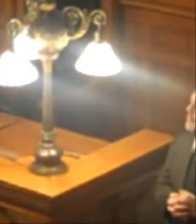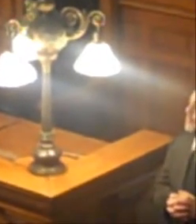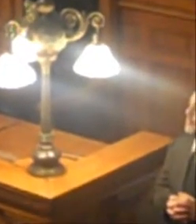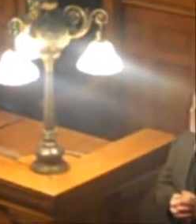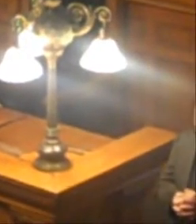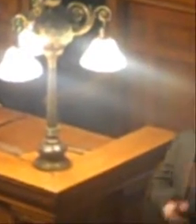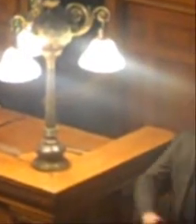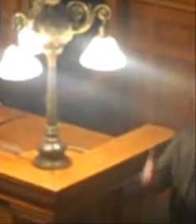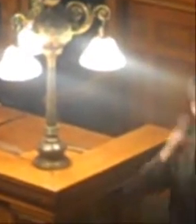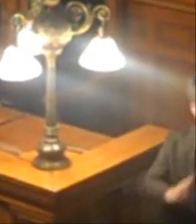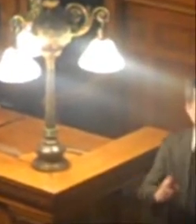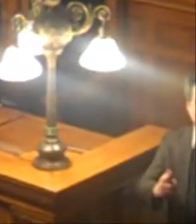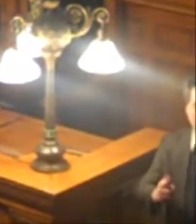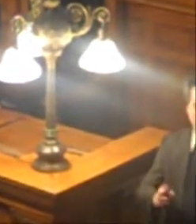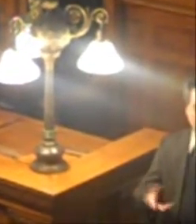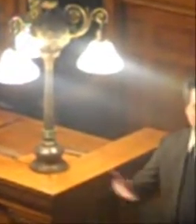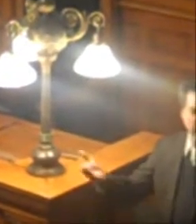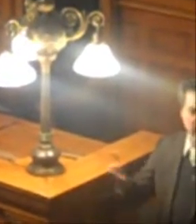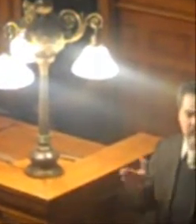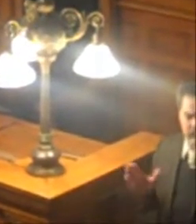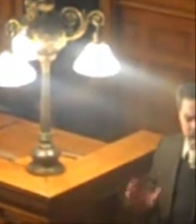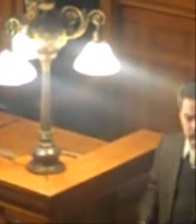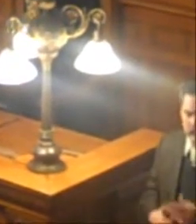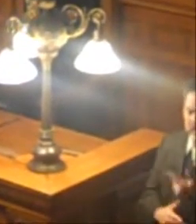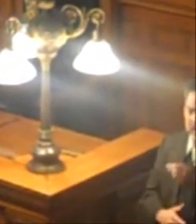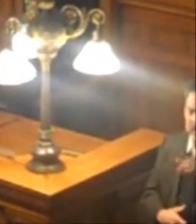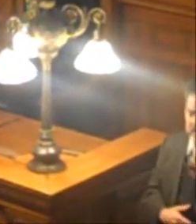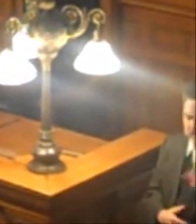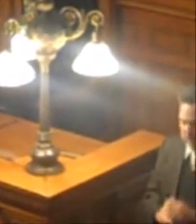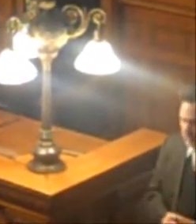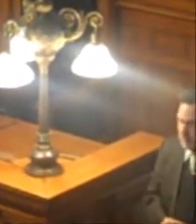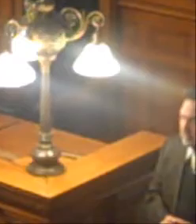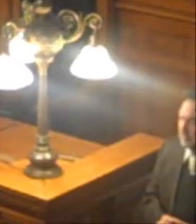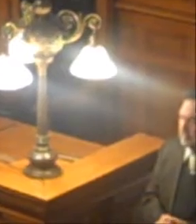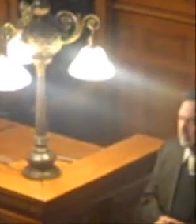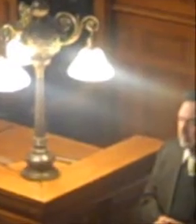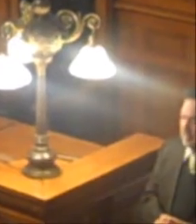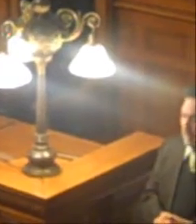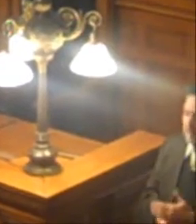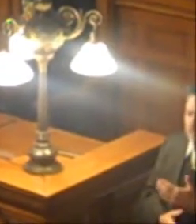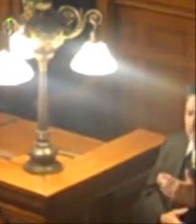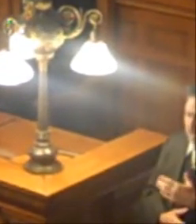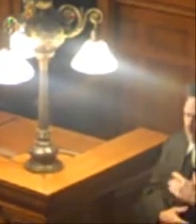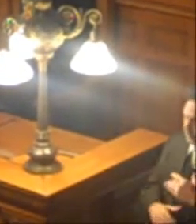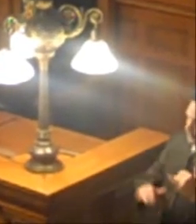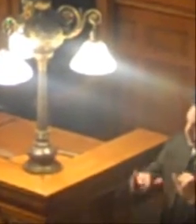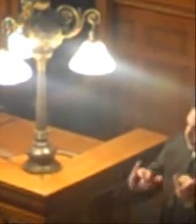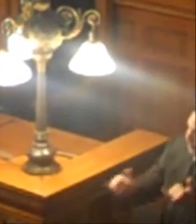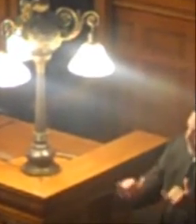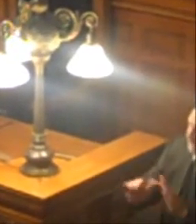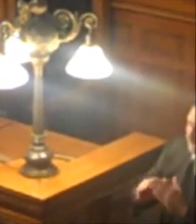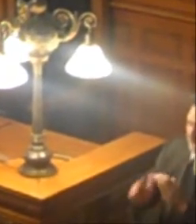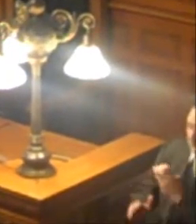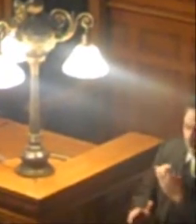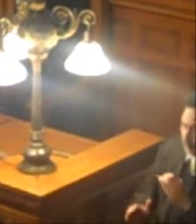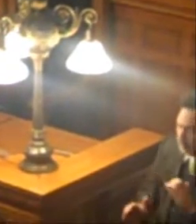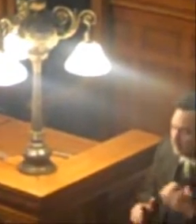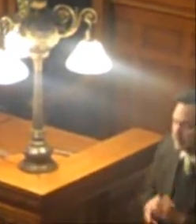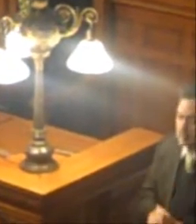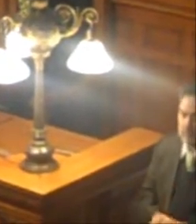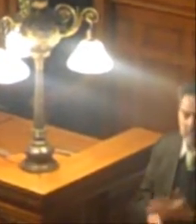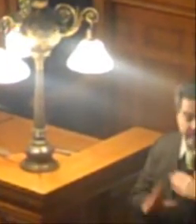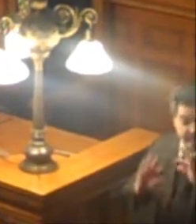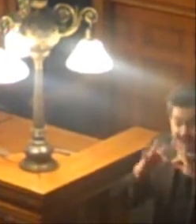distinguished guests, my fellow colleagues, my family,